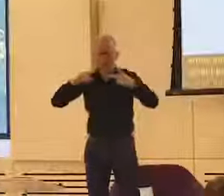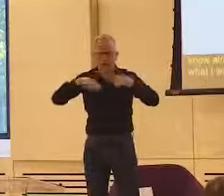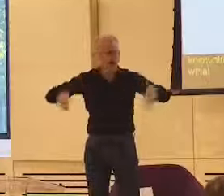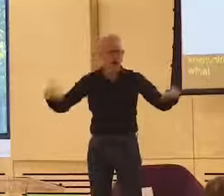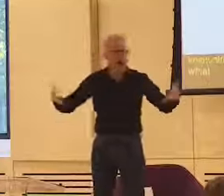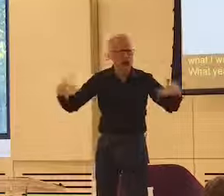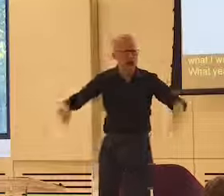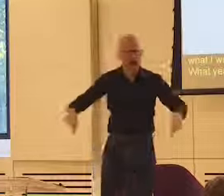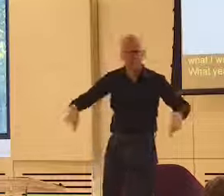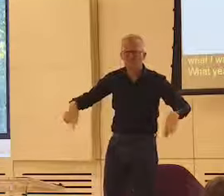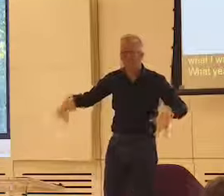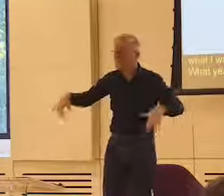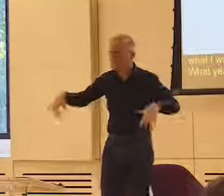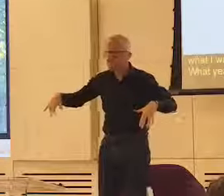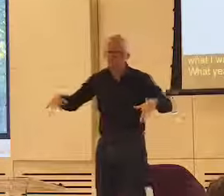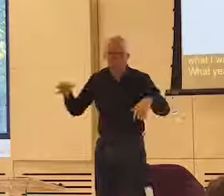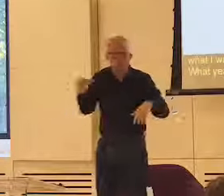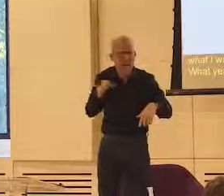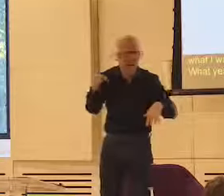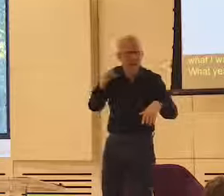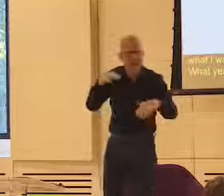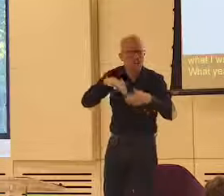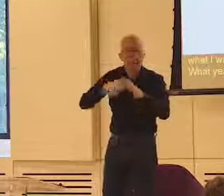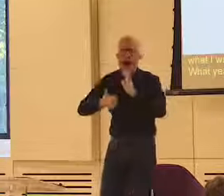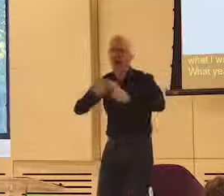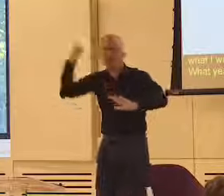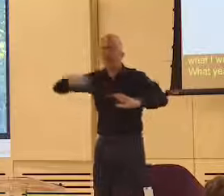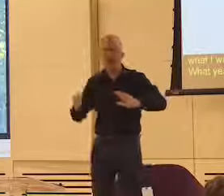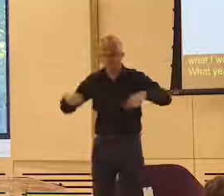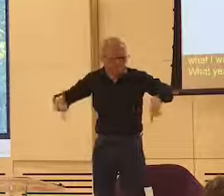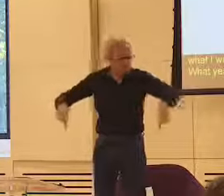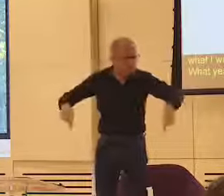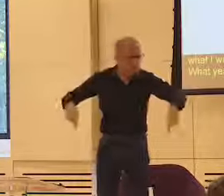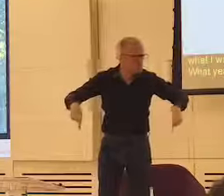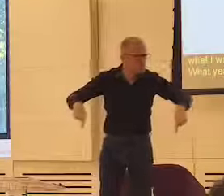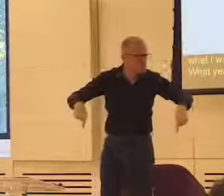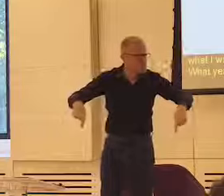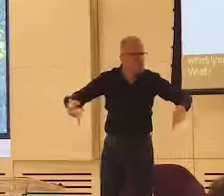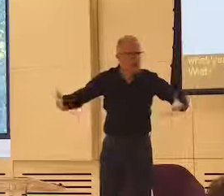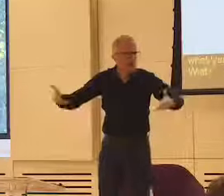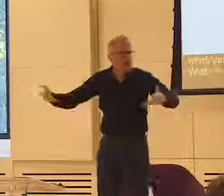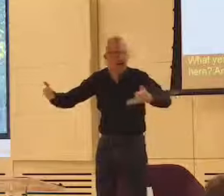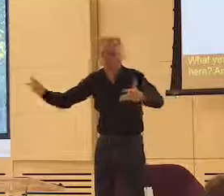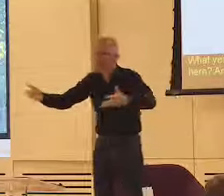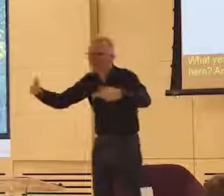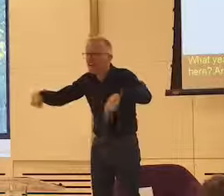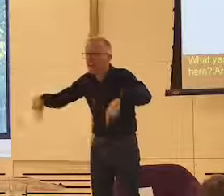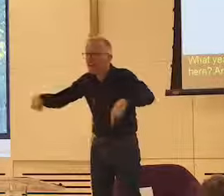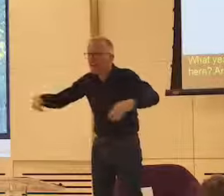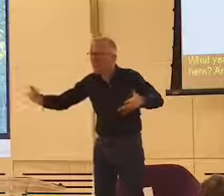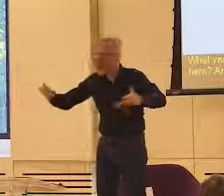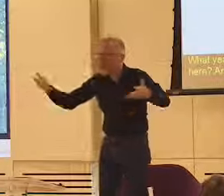2018. Great. Where are we here? Are we in a small village outside in Scotland, or where are we here?